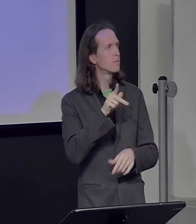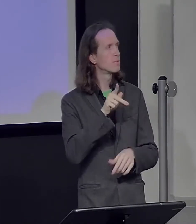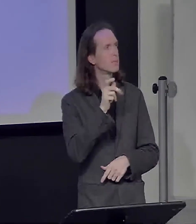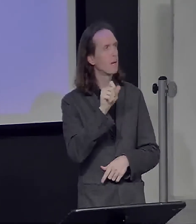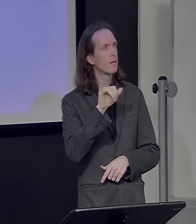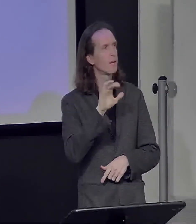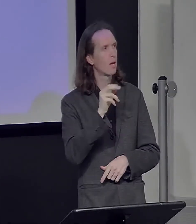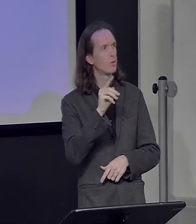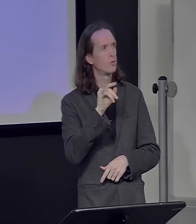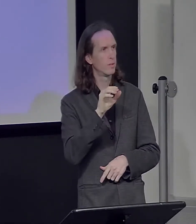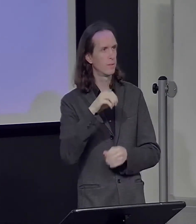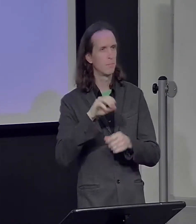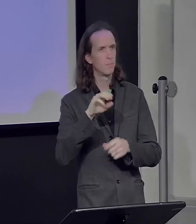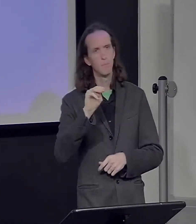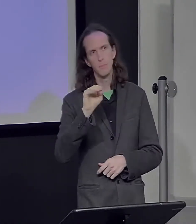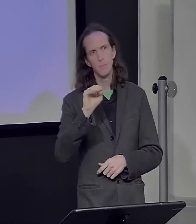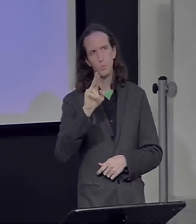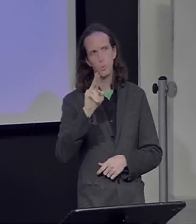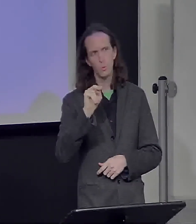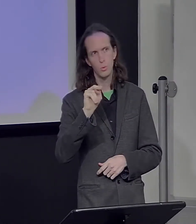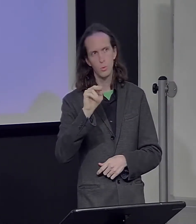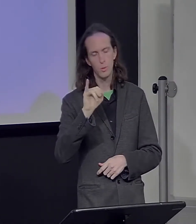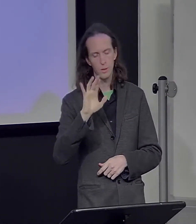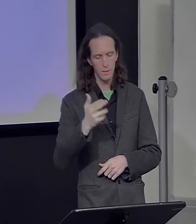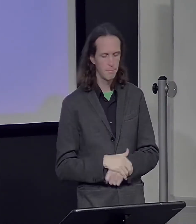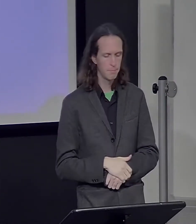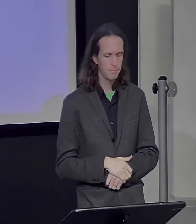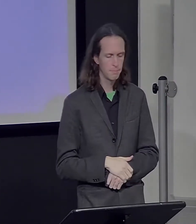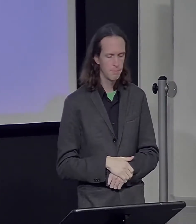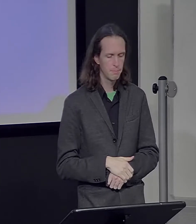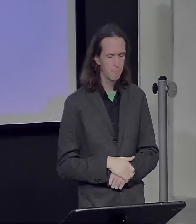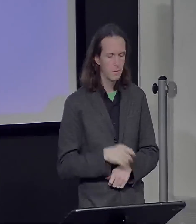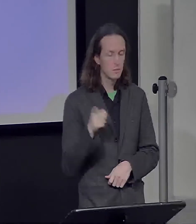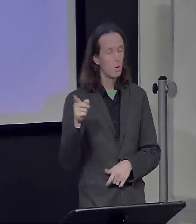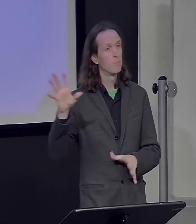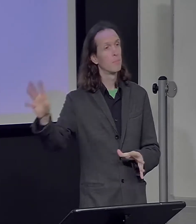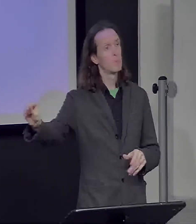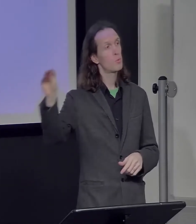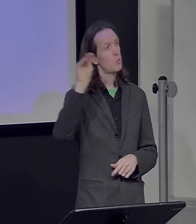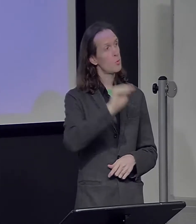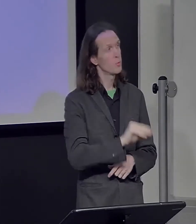for Psychology or Psychiatry in Munich.